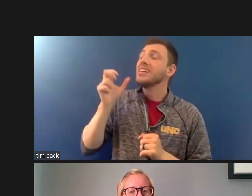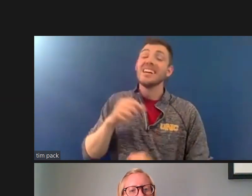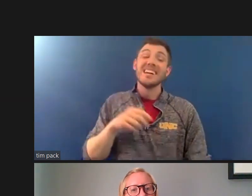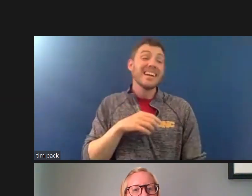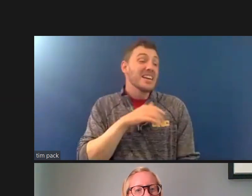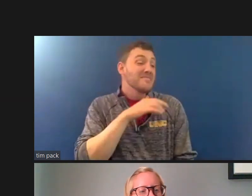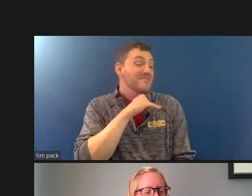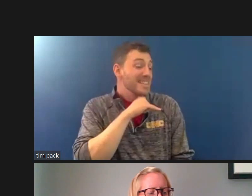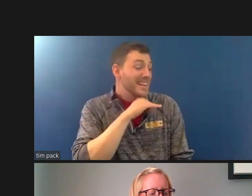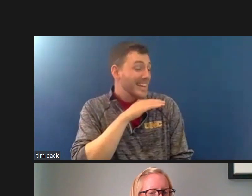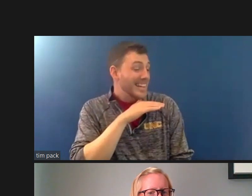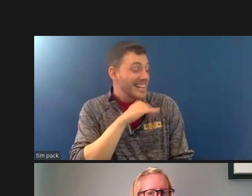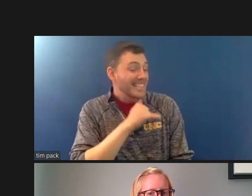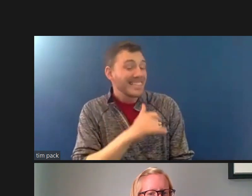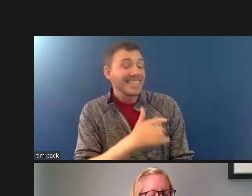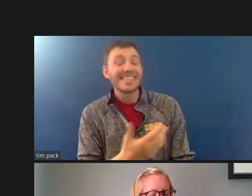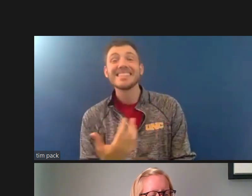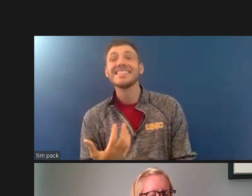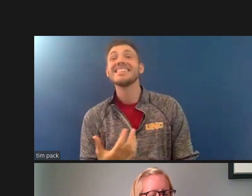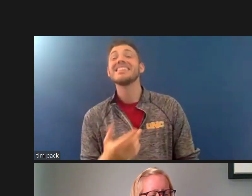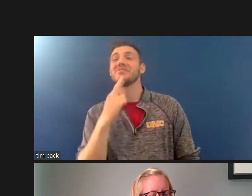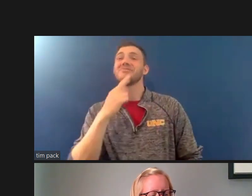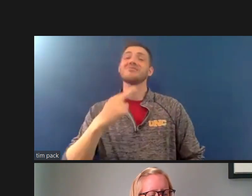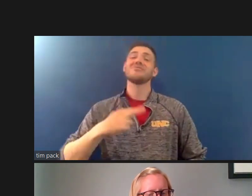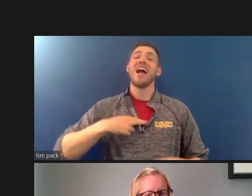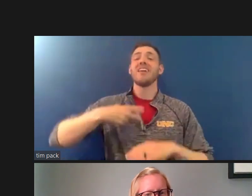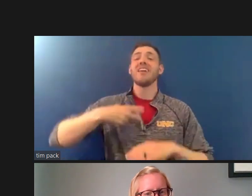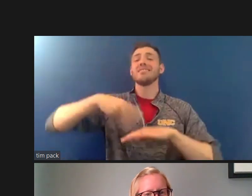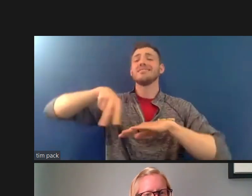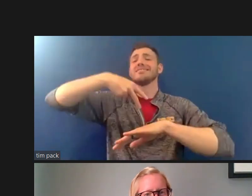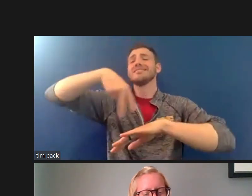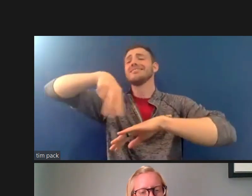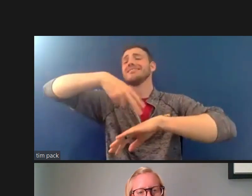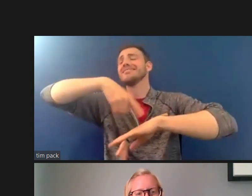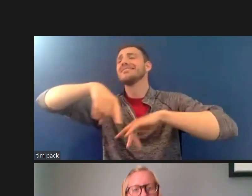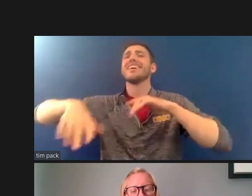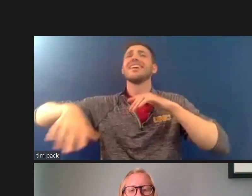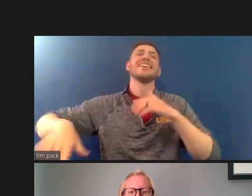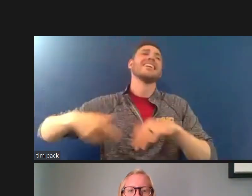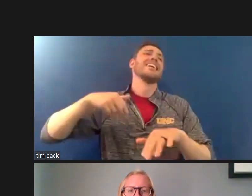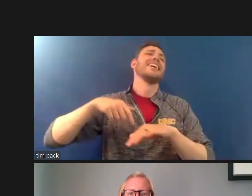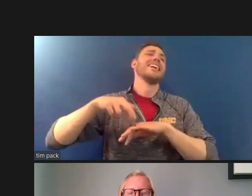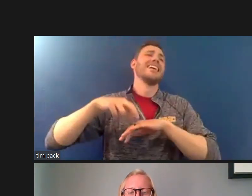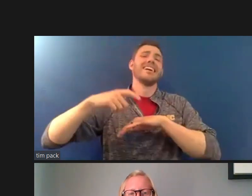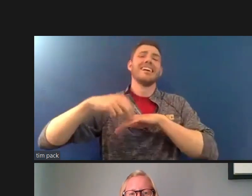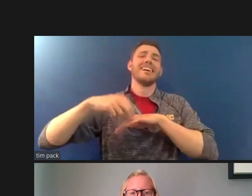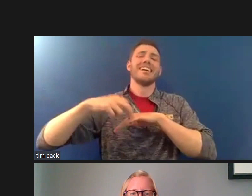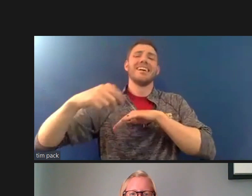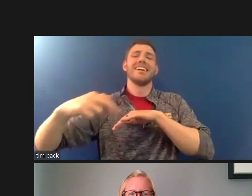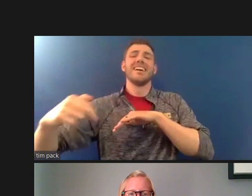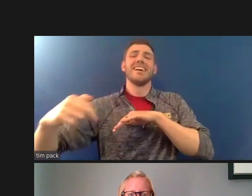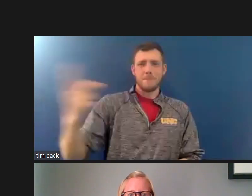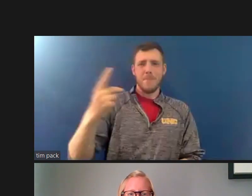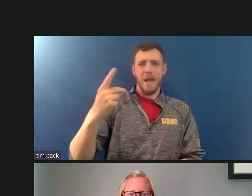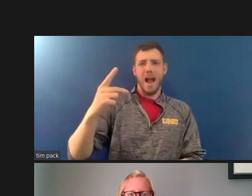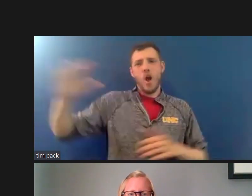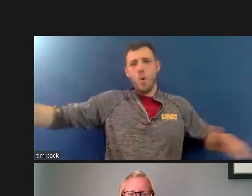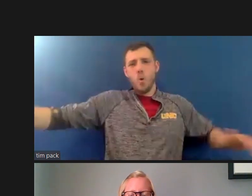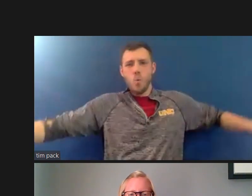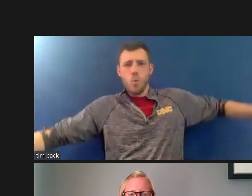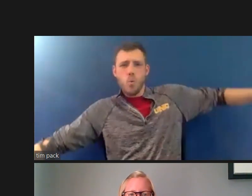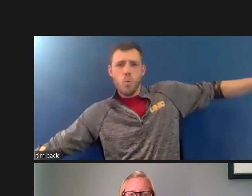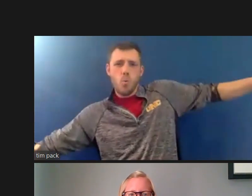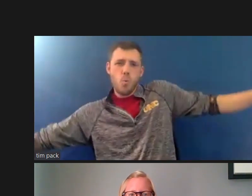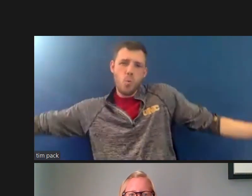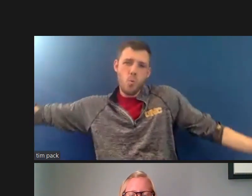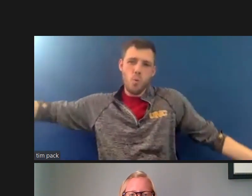Piggy! Piggy!" Ralph danced out into the hot air of the beach and then returned as a fighter plane, with wings swept back,